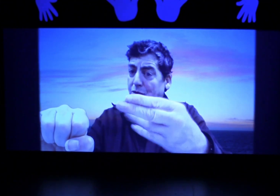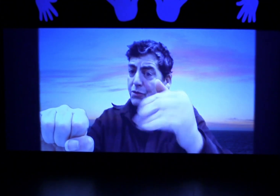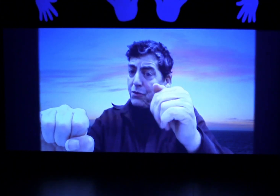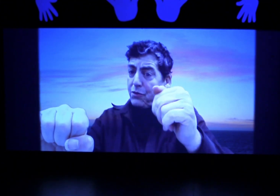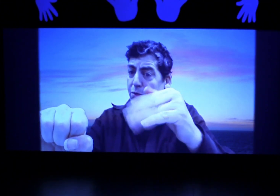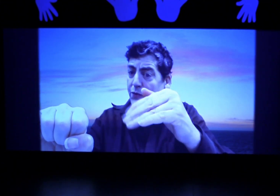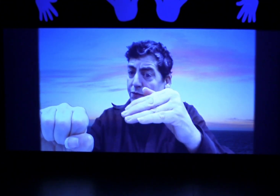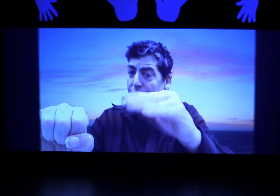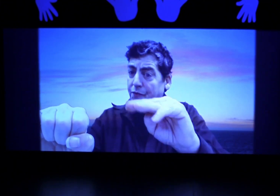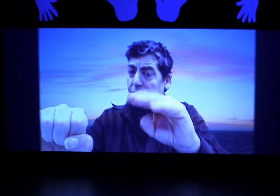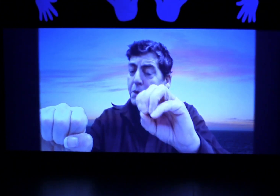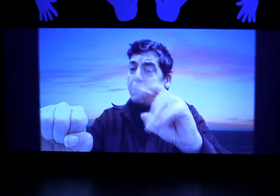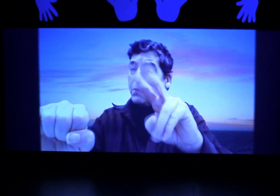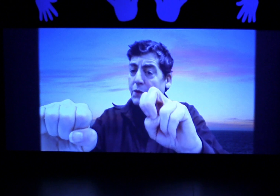finish. Move.